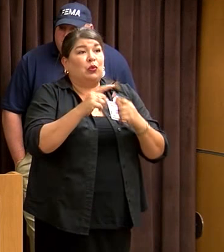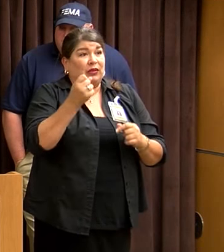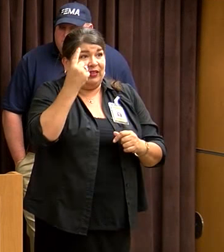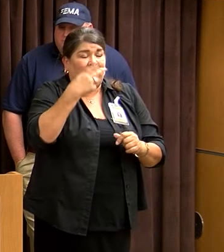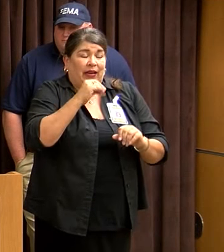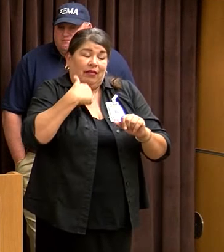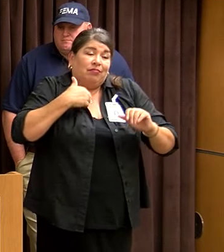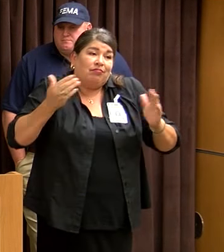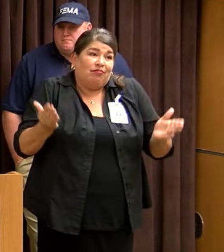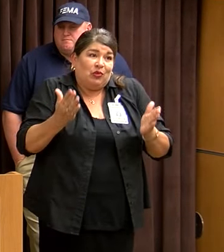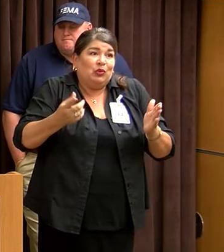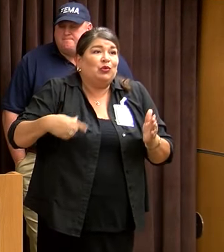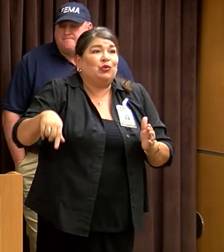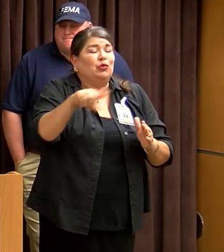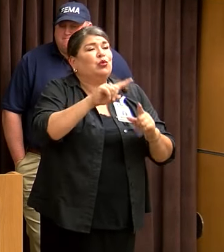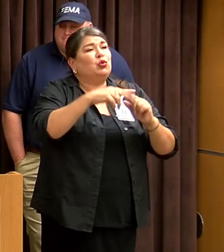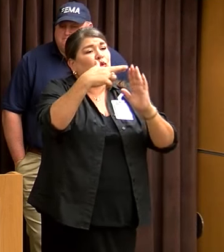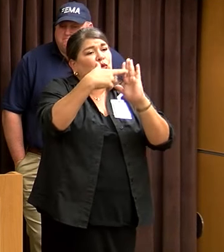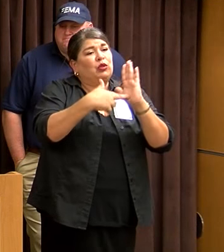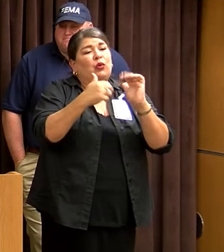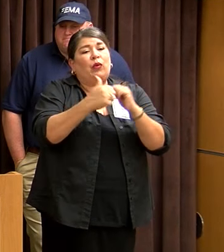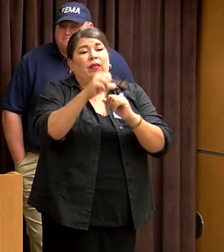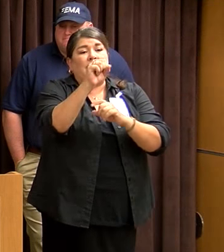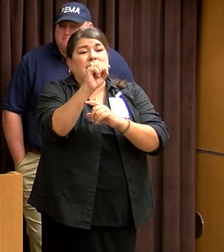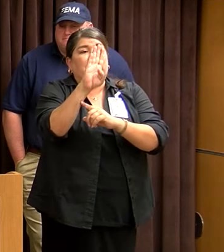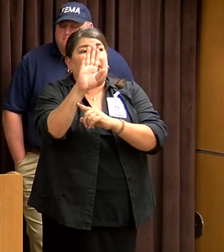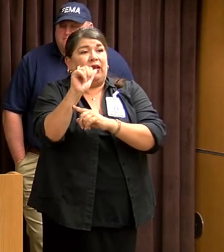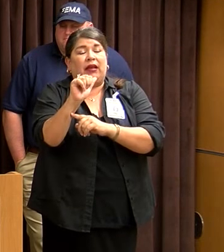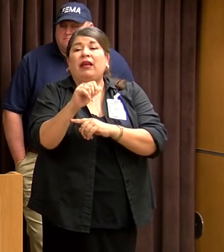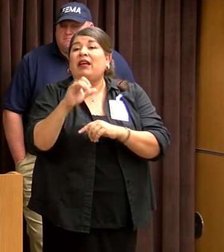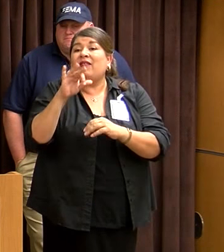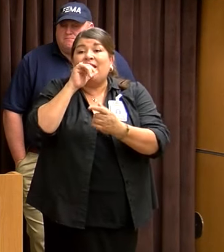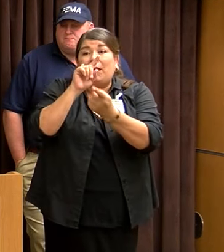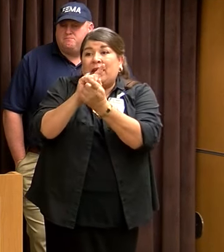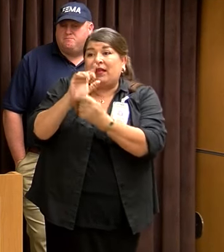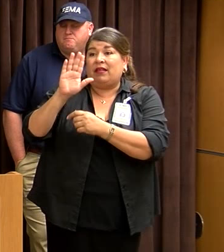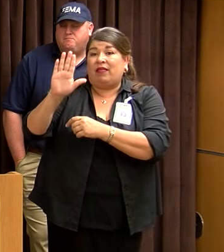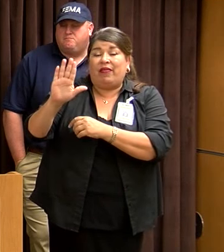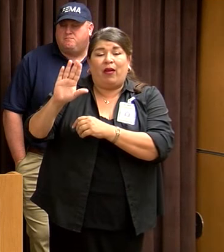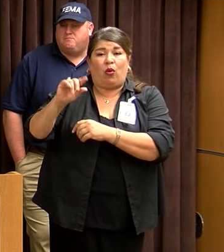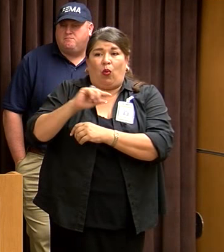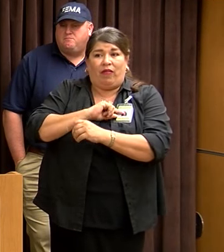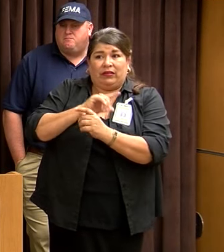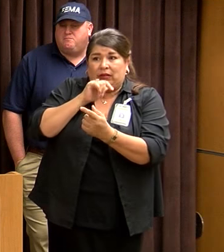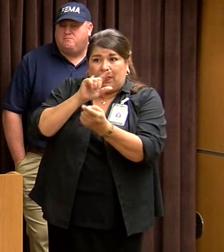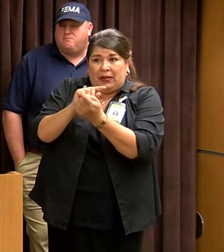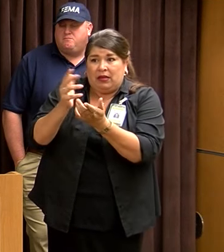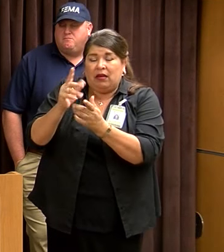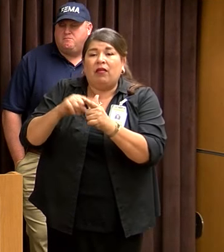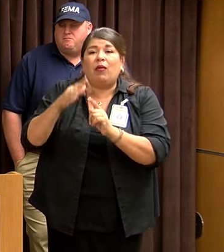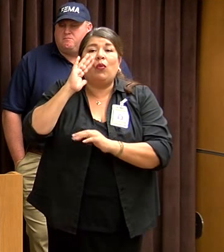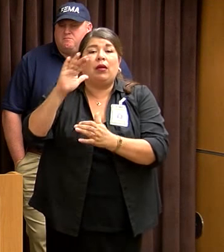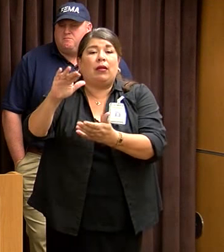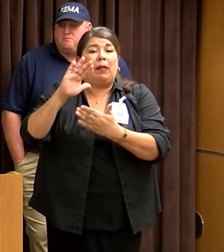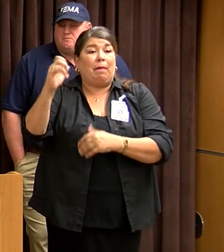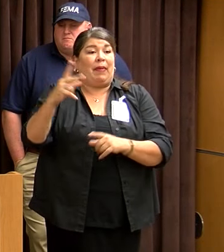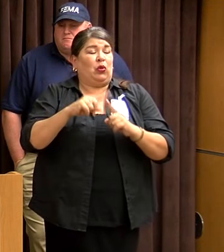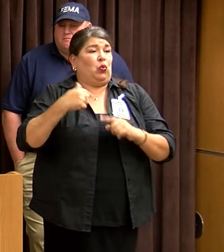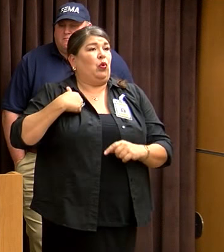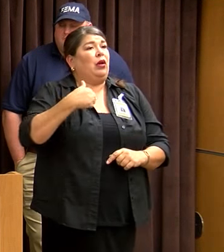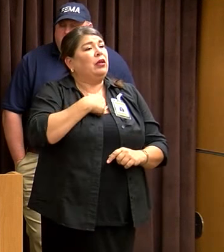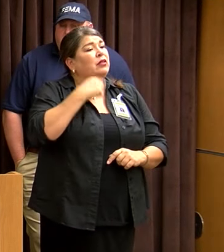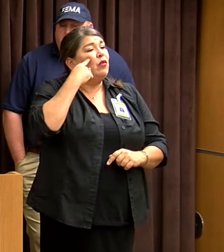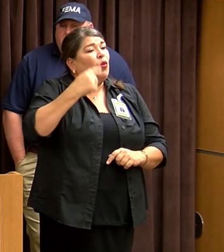I would encourage them to register with SBA, because if they don't meet those qualifications, then it comes back to us for those that are really